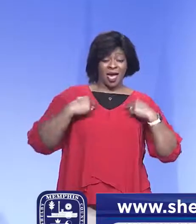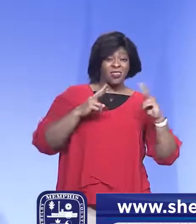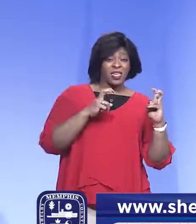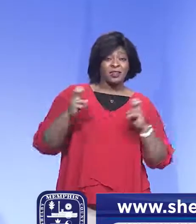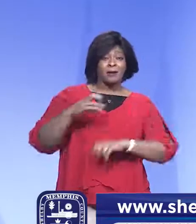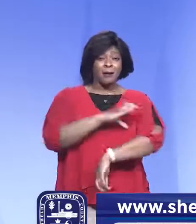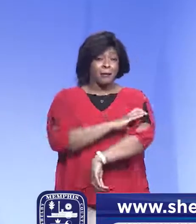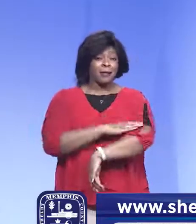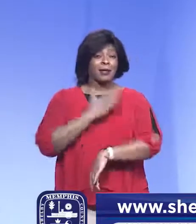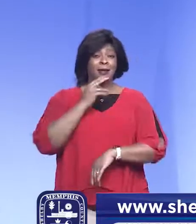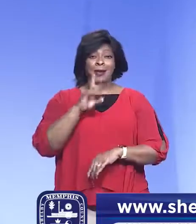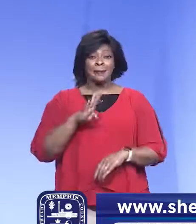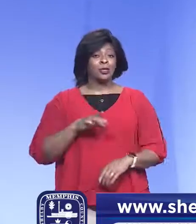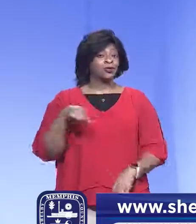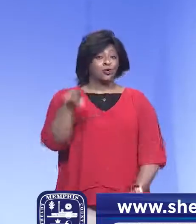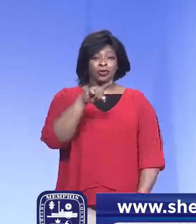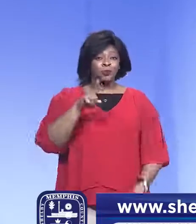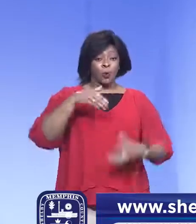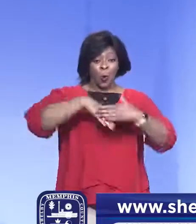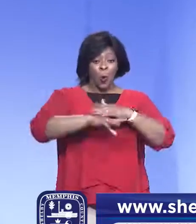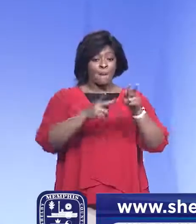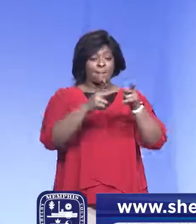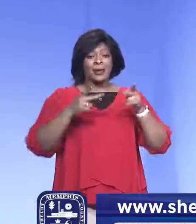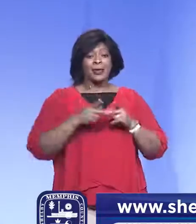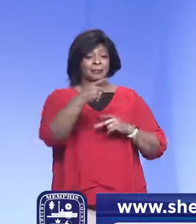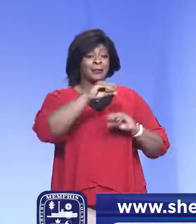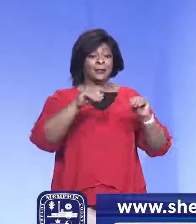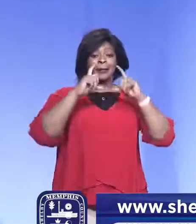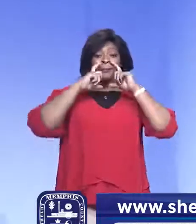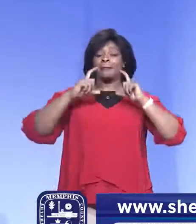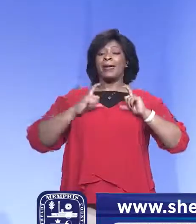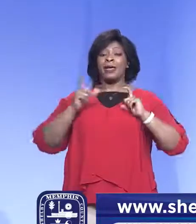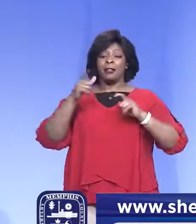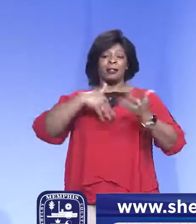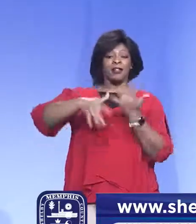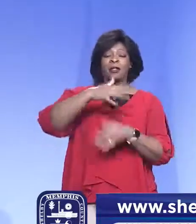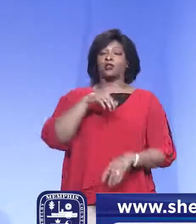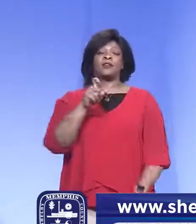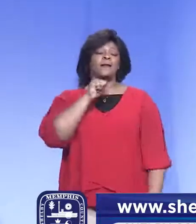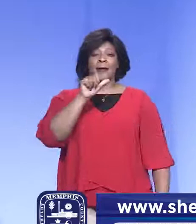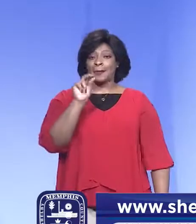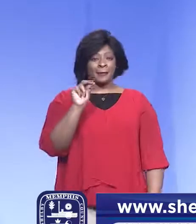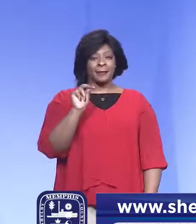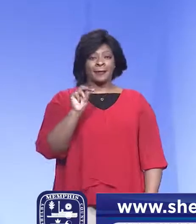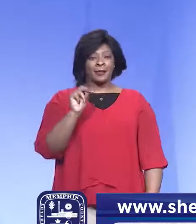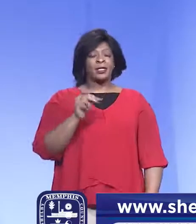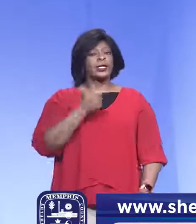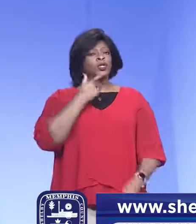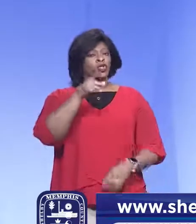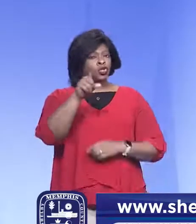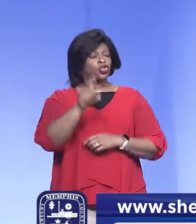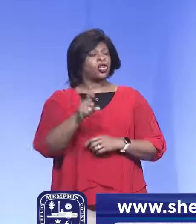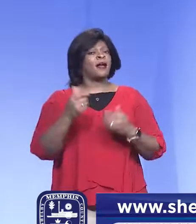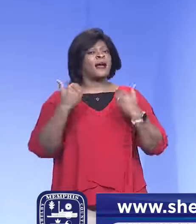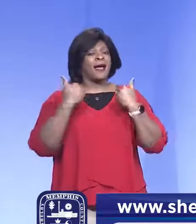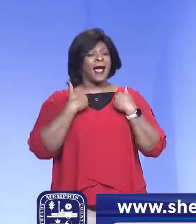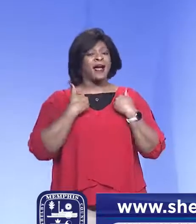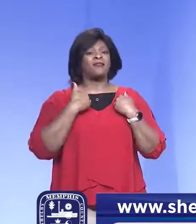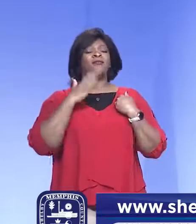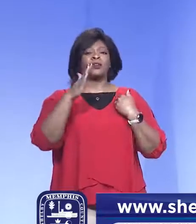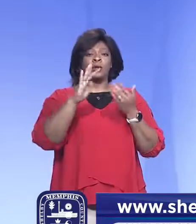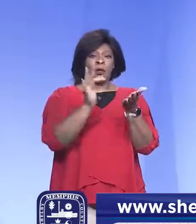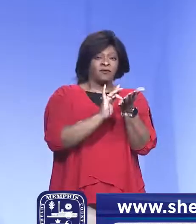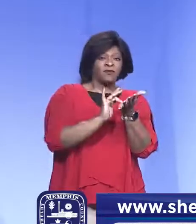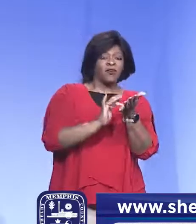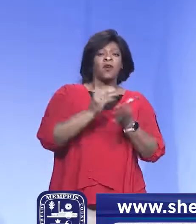issues, you should not enter a place where people are unmasked. It says that you should have your groceries and